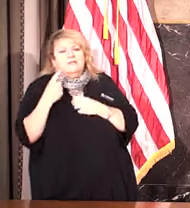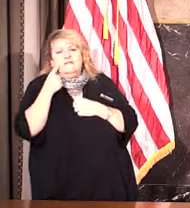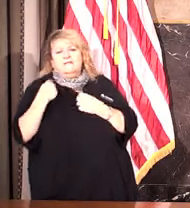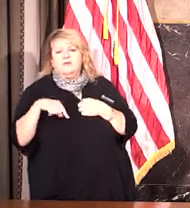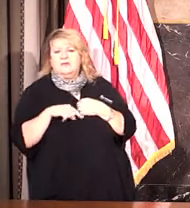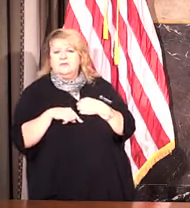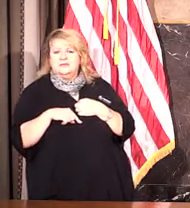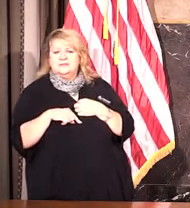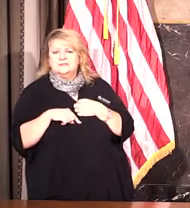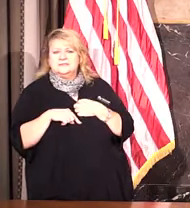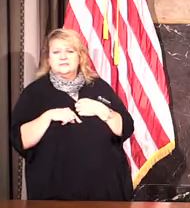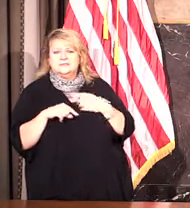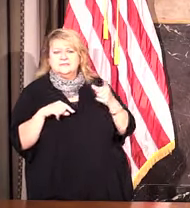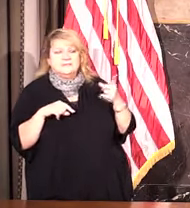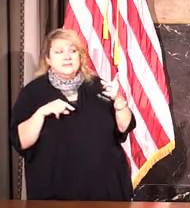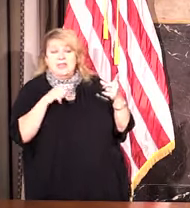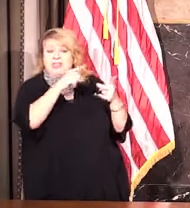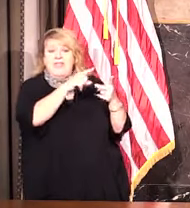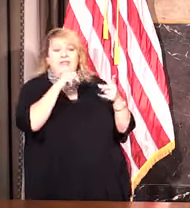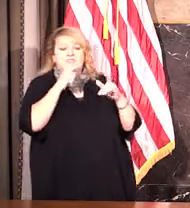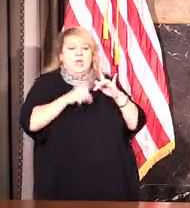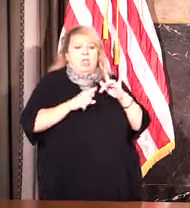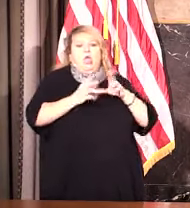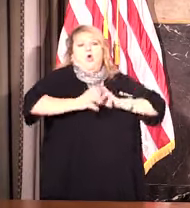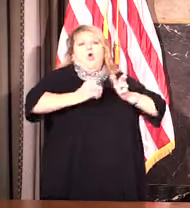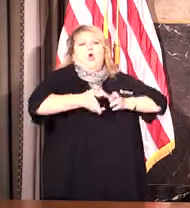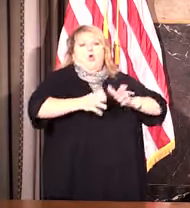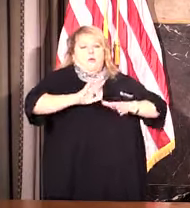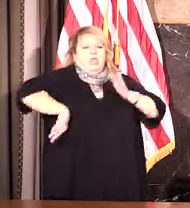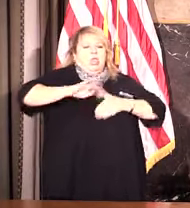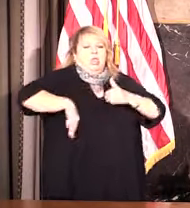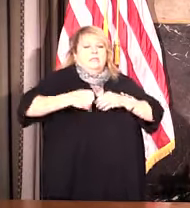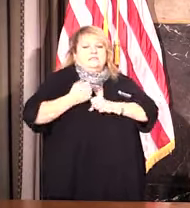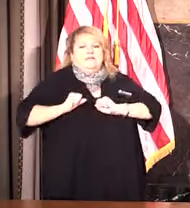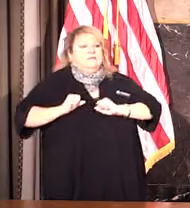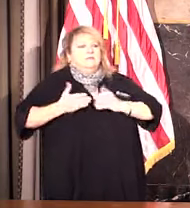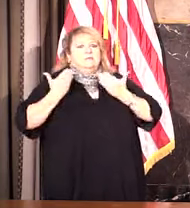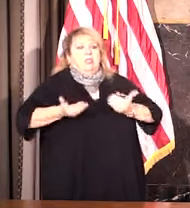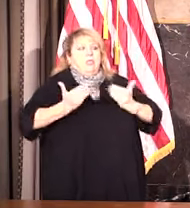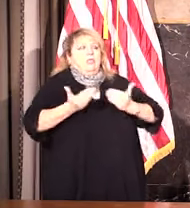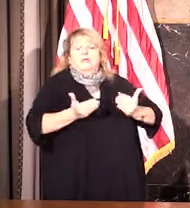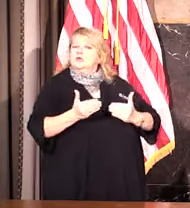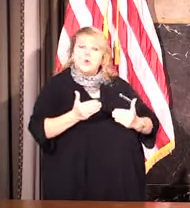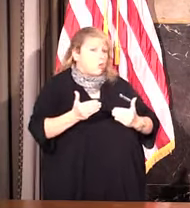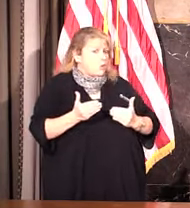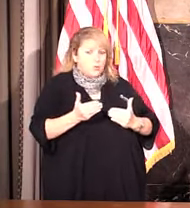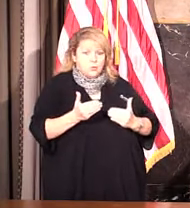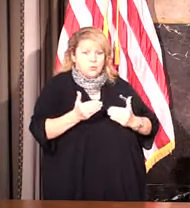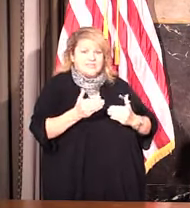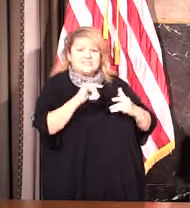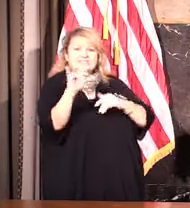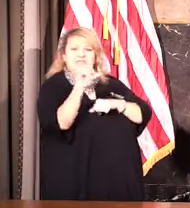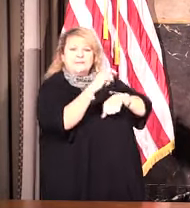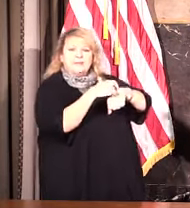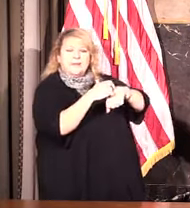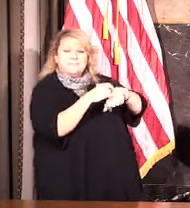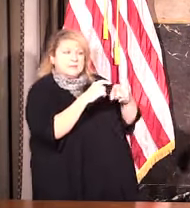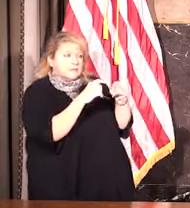or the efficacy have been skipped. They haven't been abbreviated. They've just been done simultaneously rather